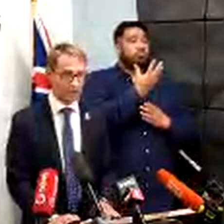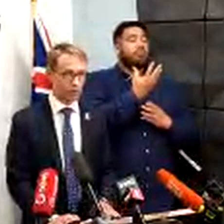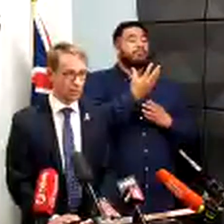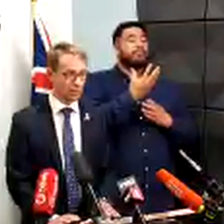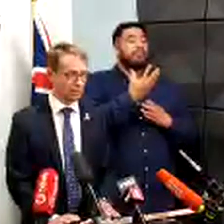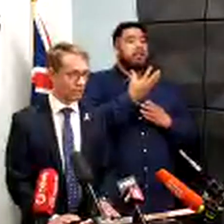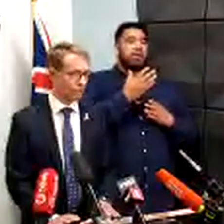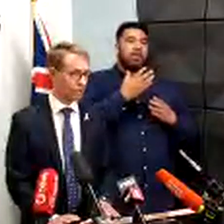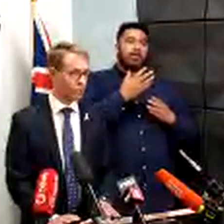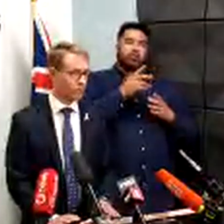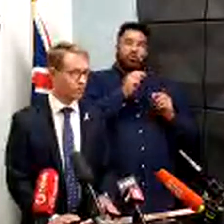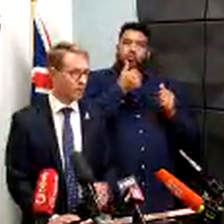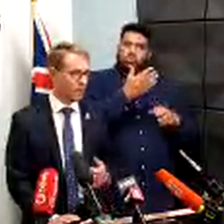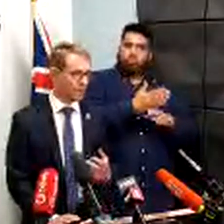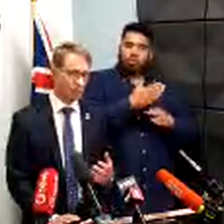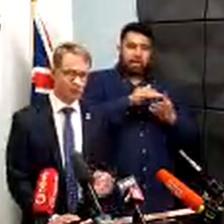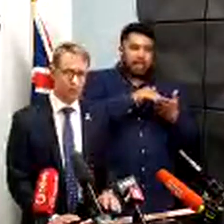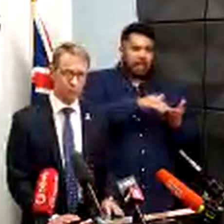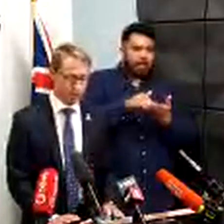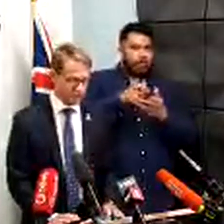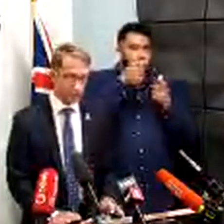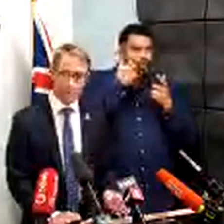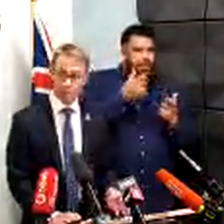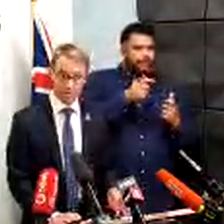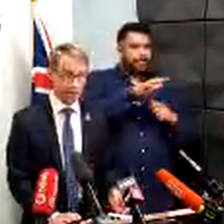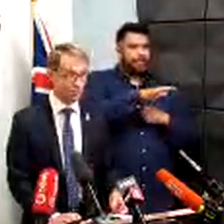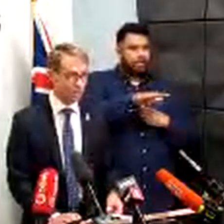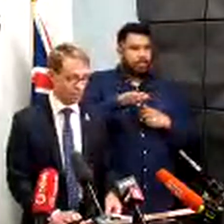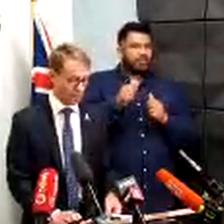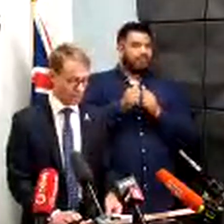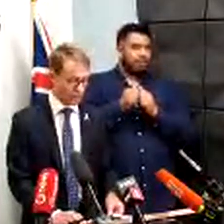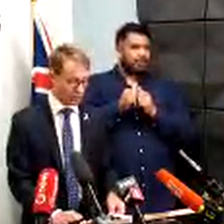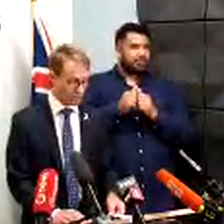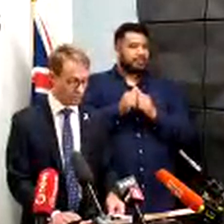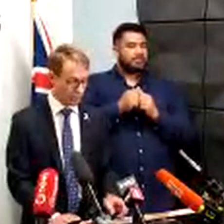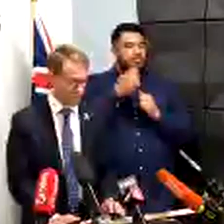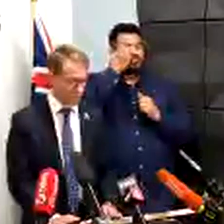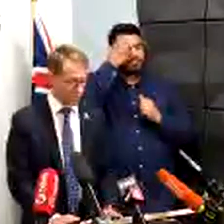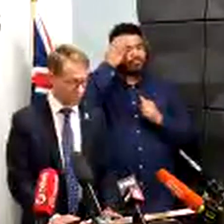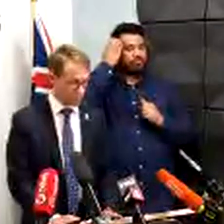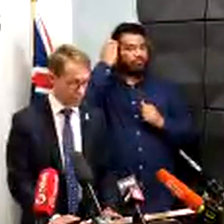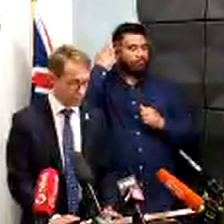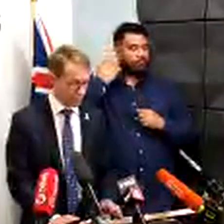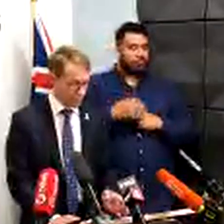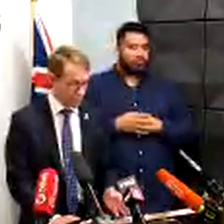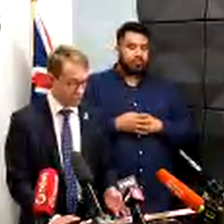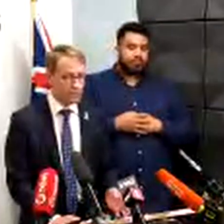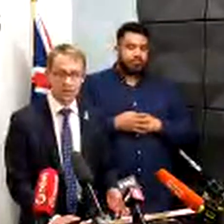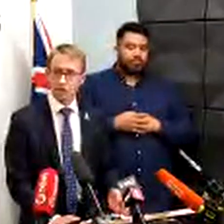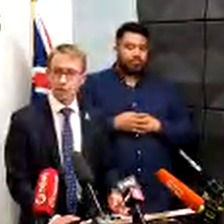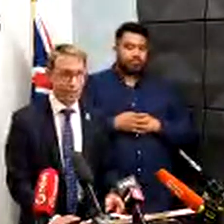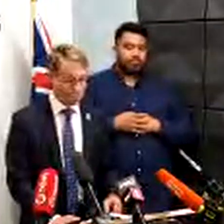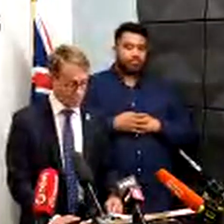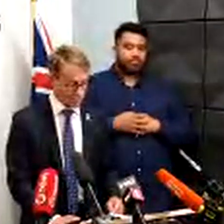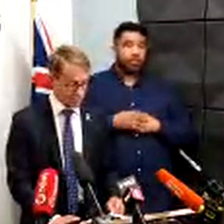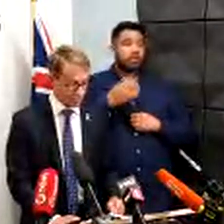eruption are doing excellent work as well, caring for the families and friends who are now largely there with those people. So as at